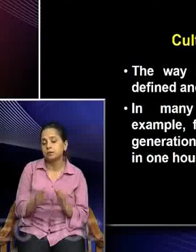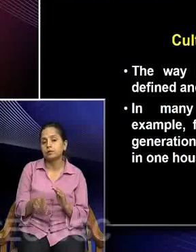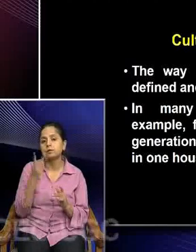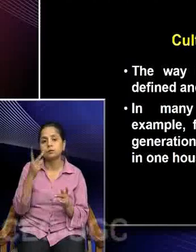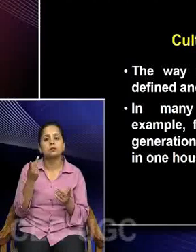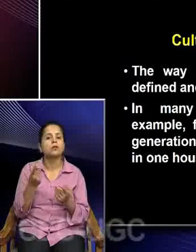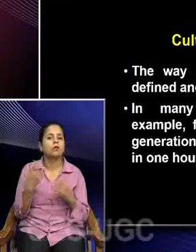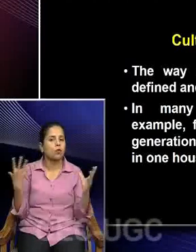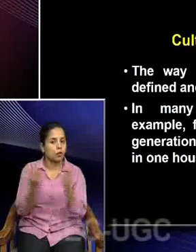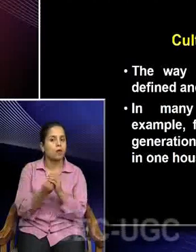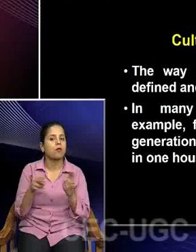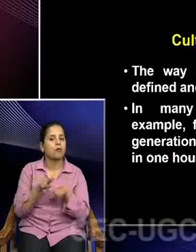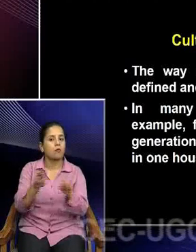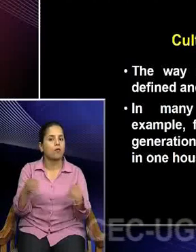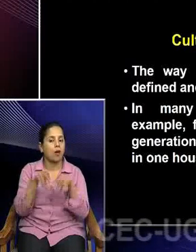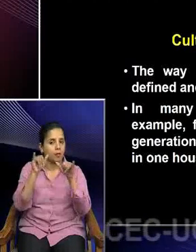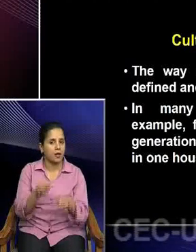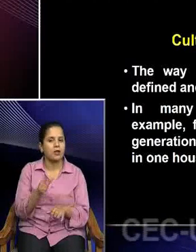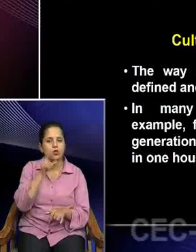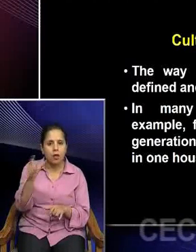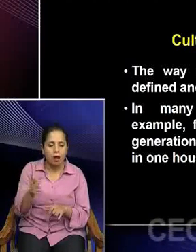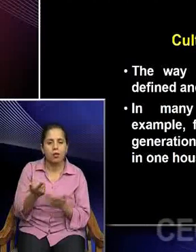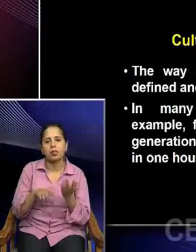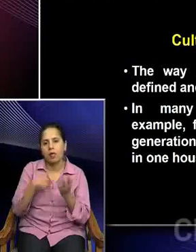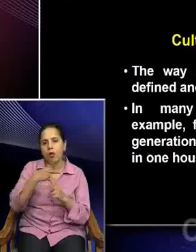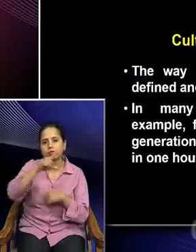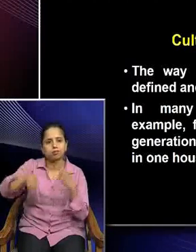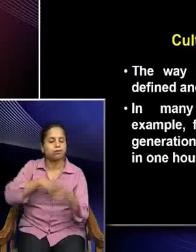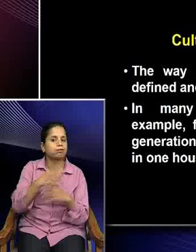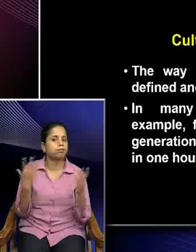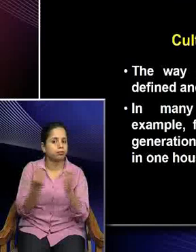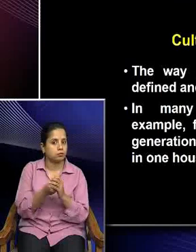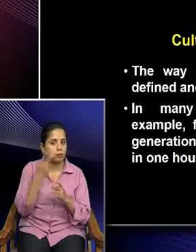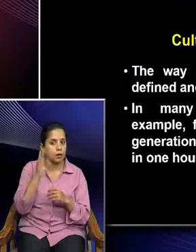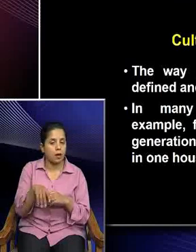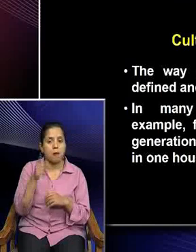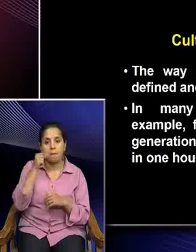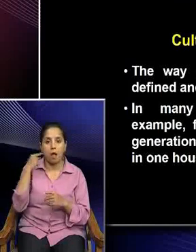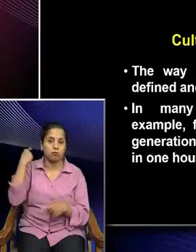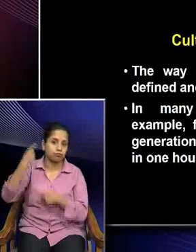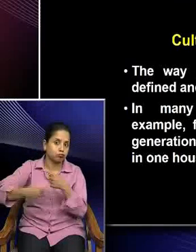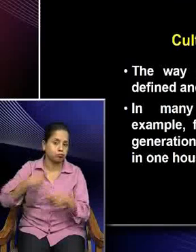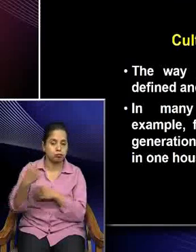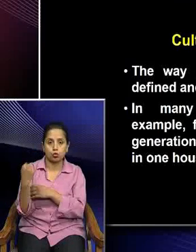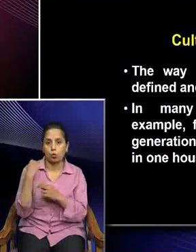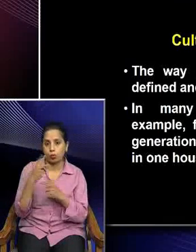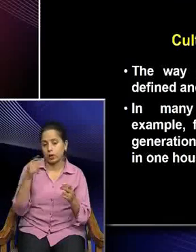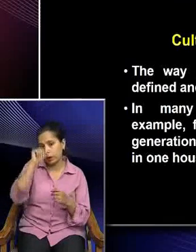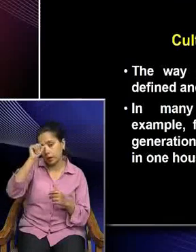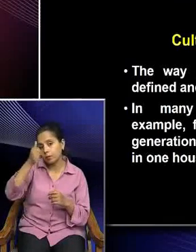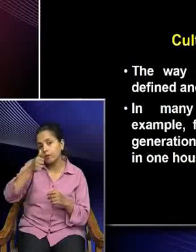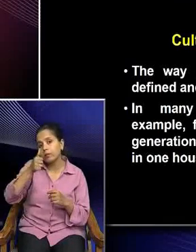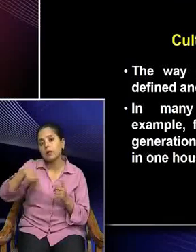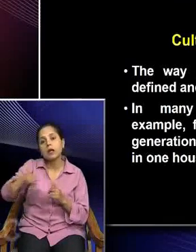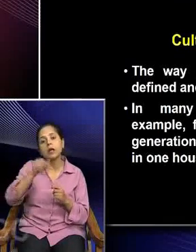joint family along the male line in a Indian Hindu society, and it could